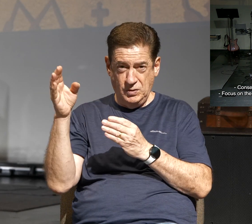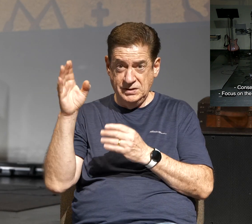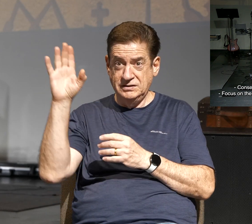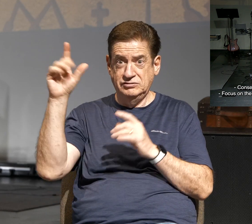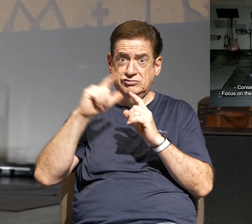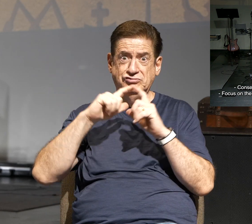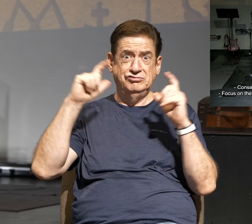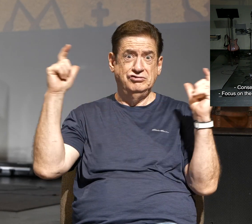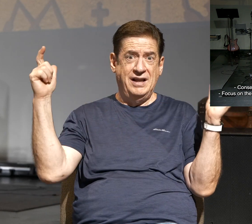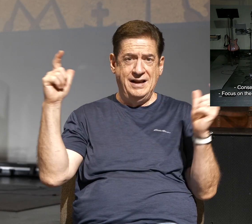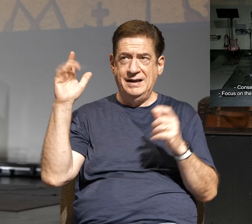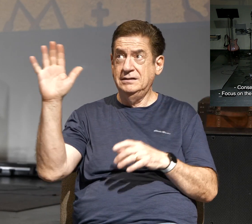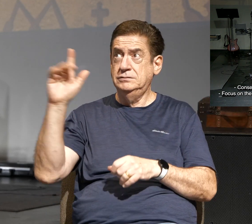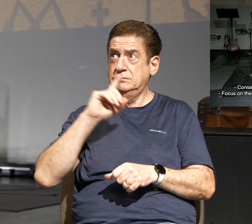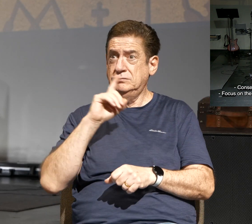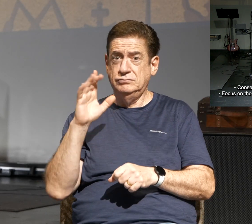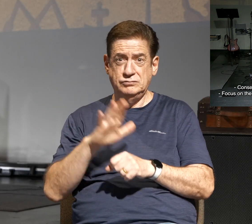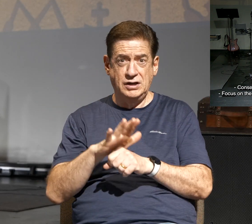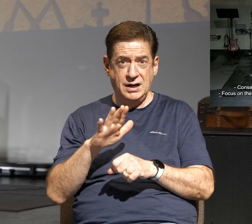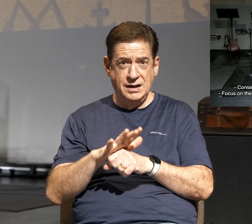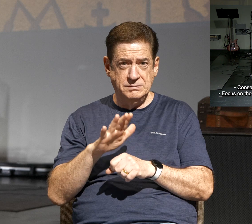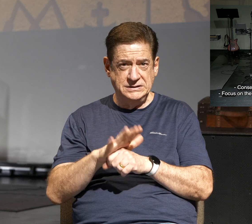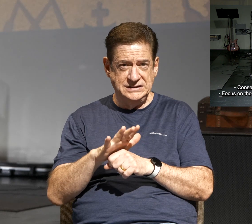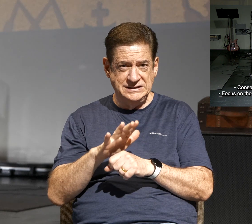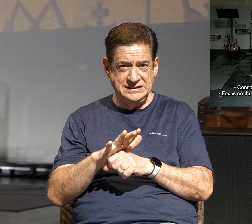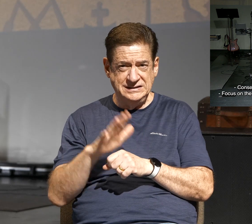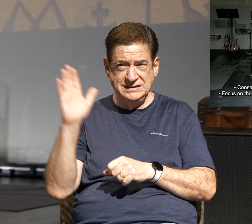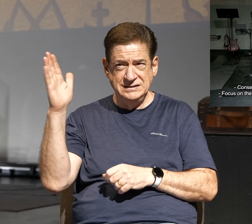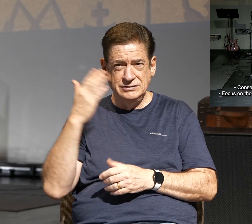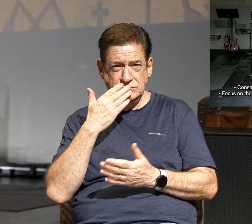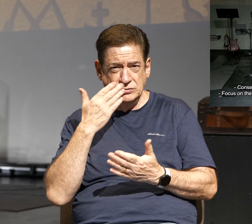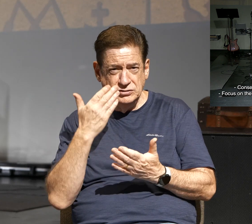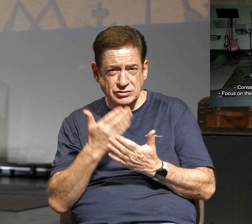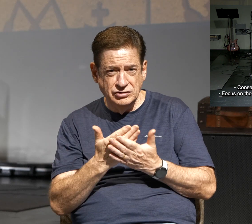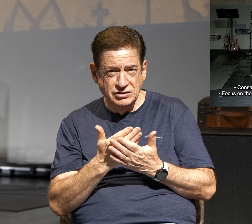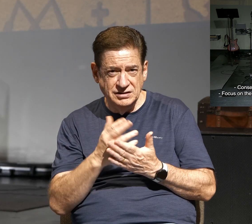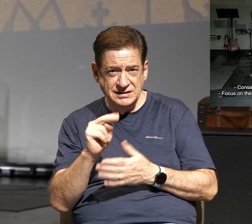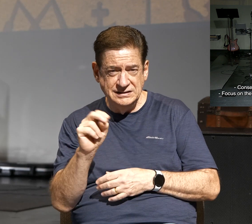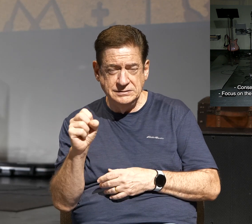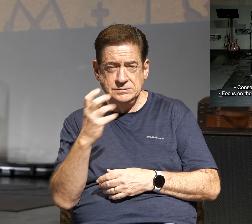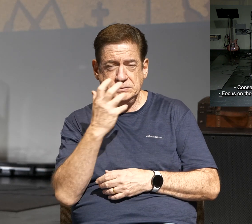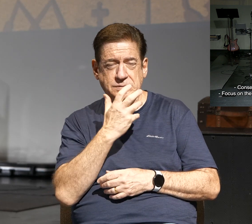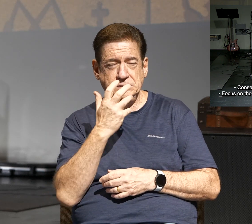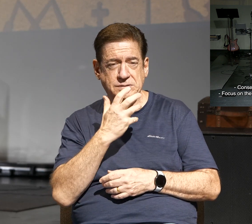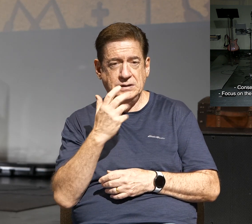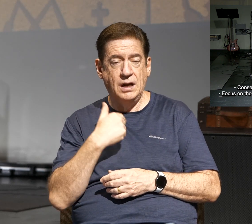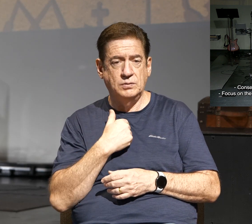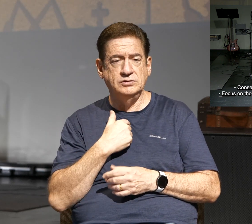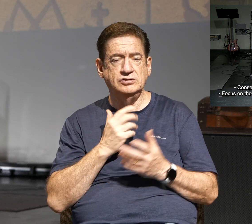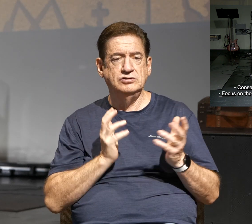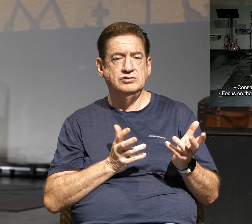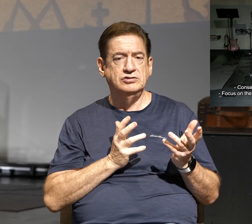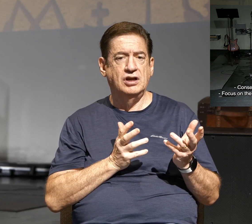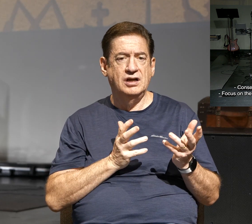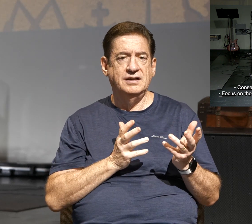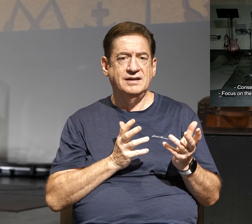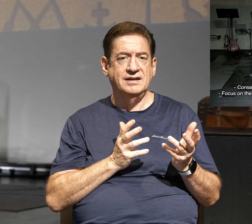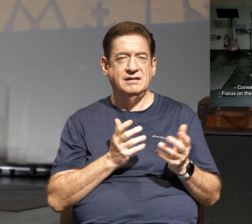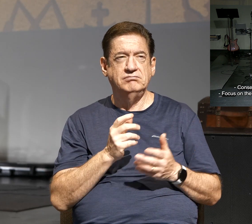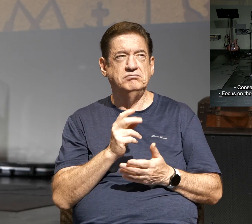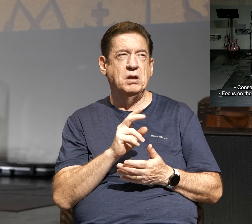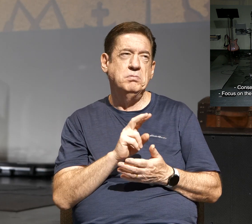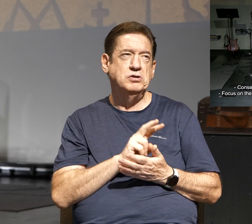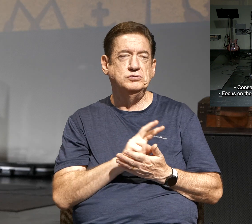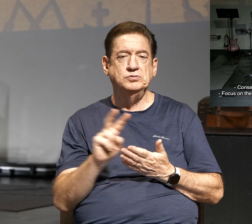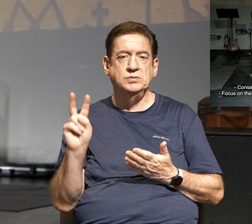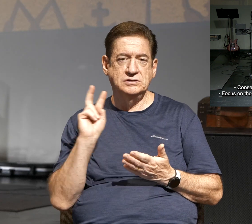greatness and his promises, his goodness. I was talking a couple weeks